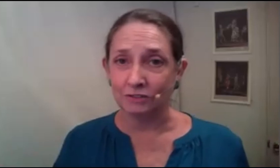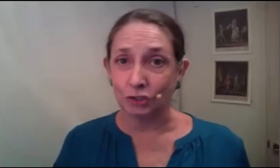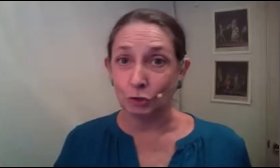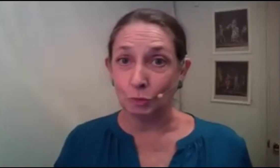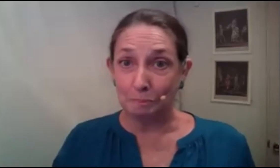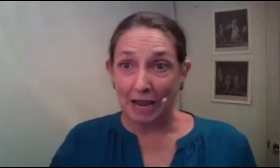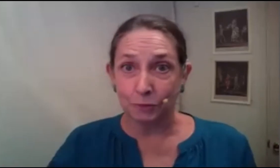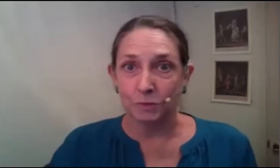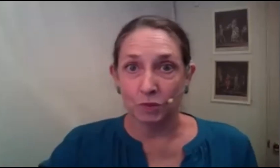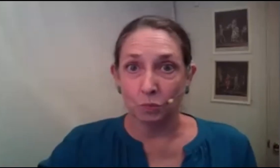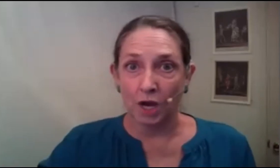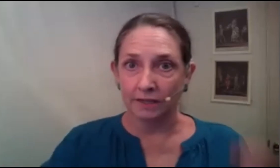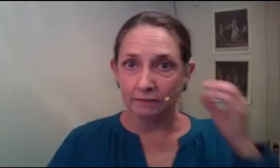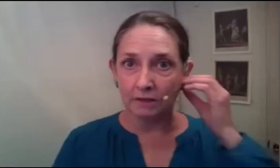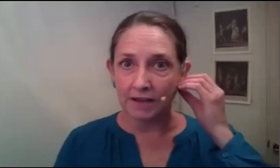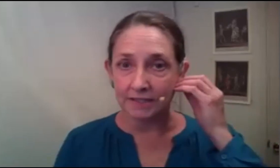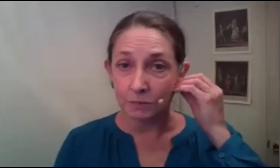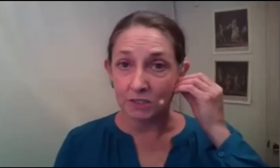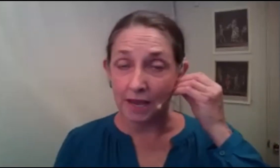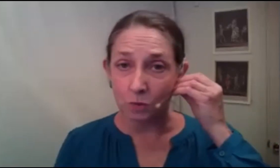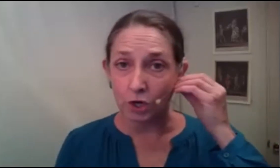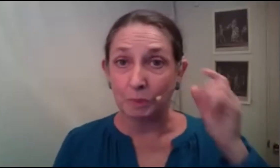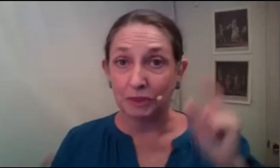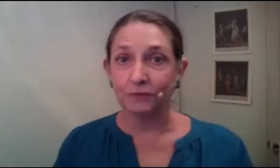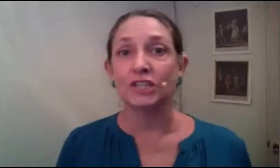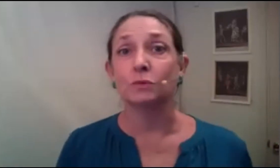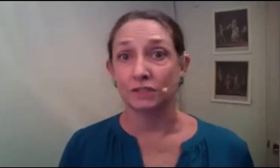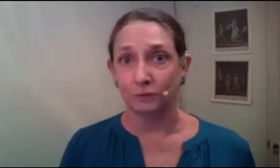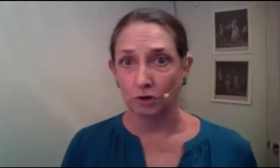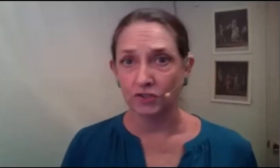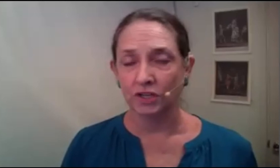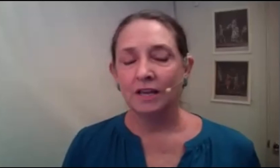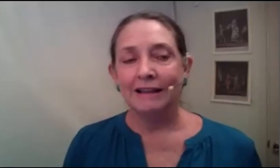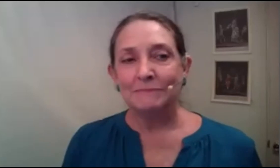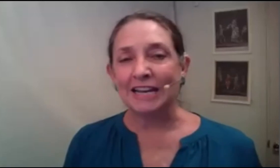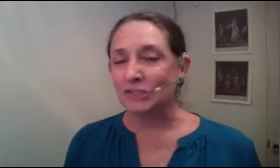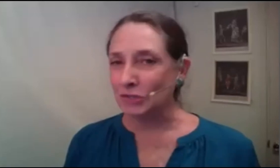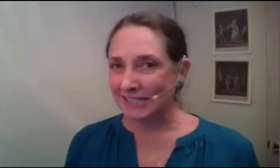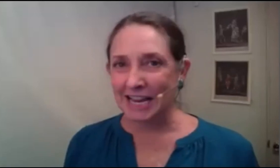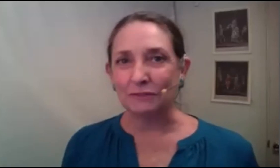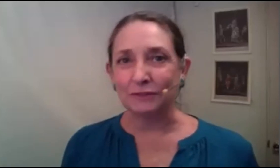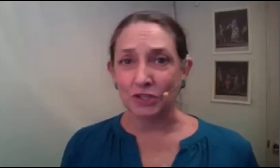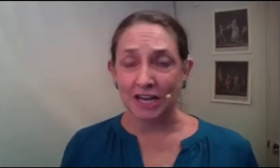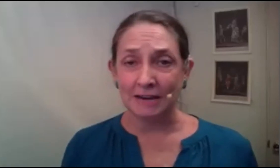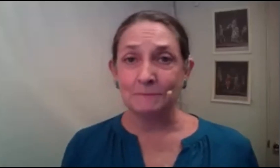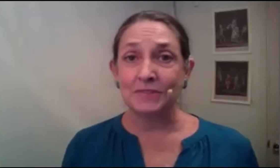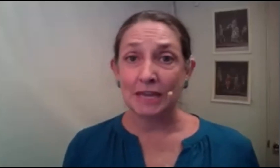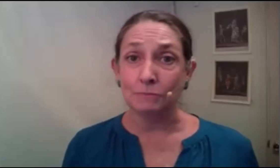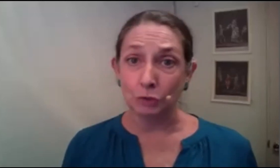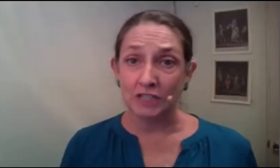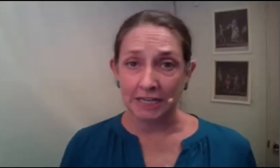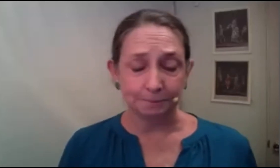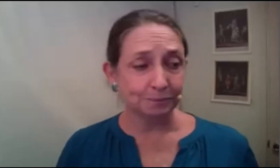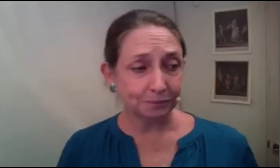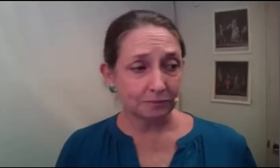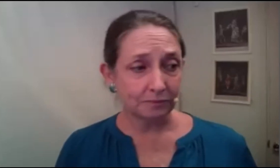bedrooms into bathrooms with walk-in closets. There was a lot of work, but the first thing was the floors. And as soon as they had the floors done, they